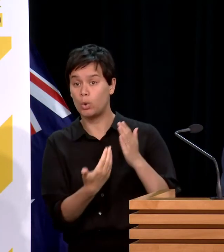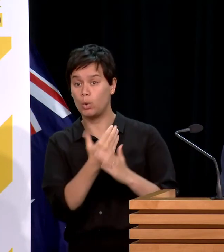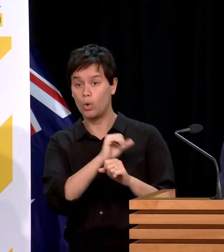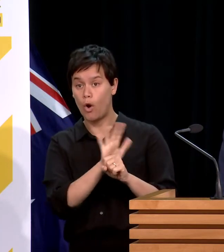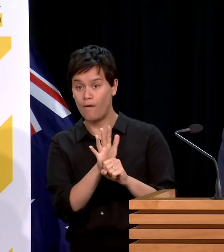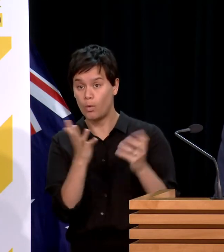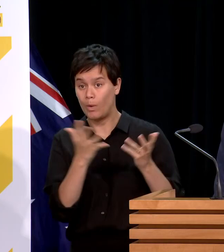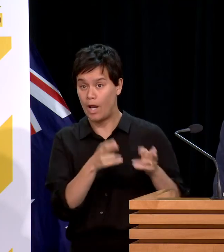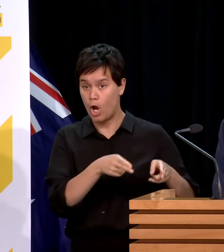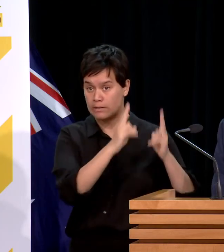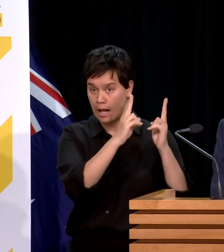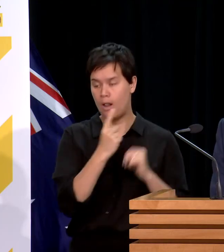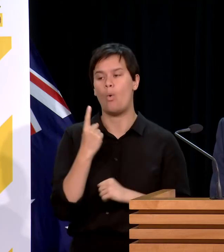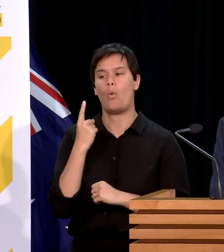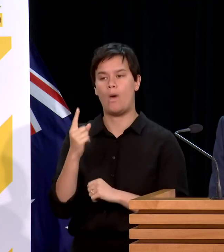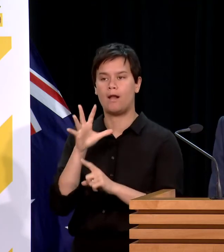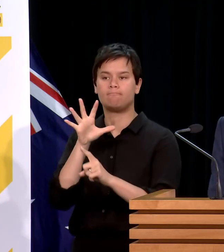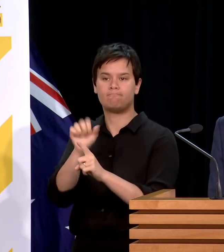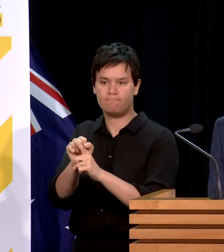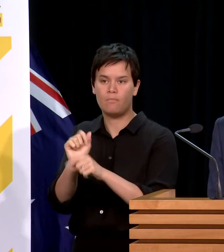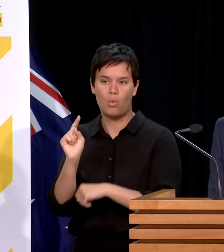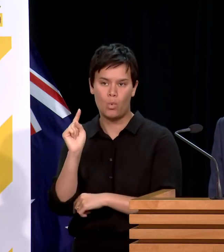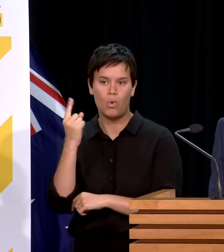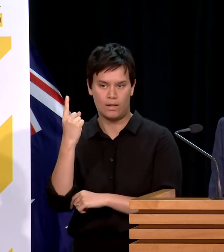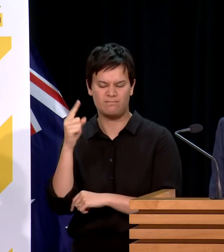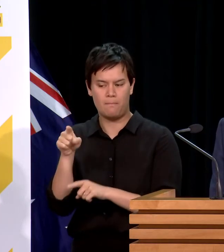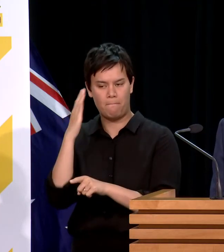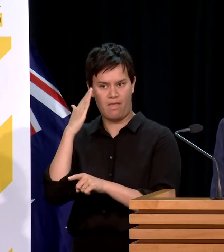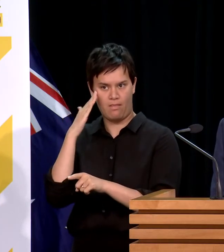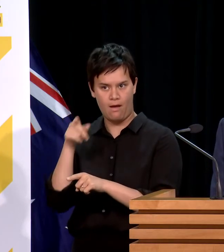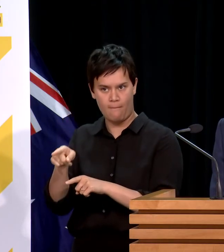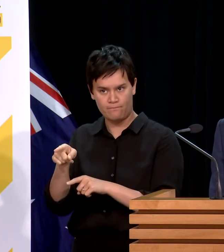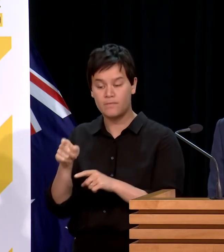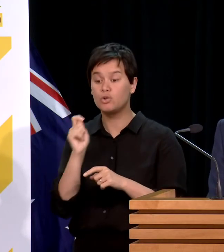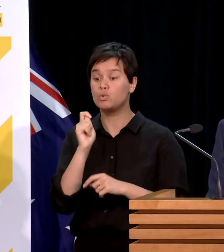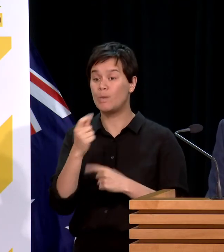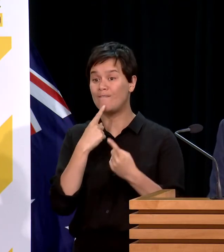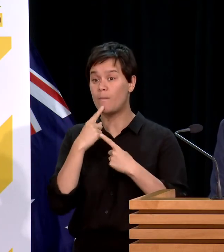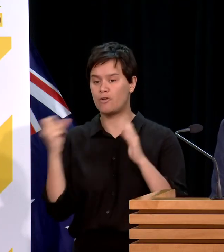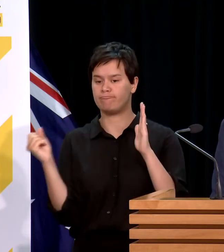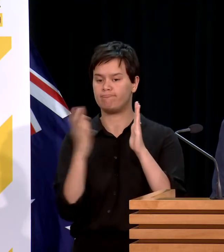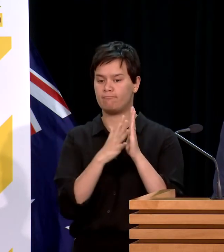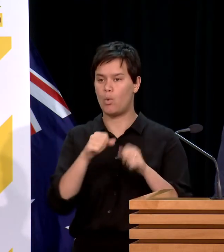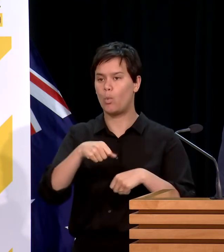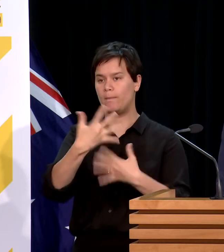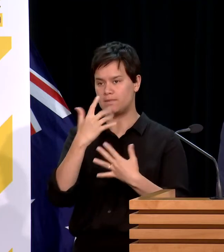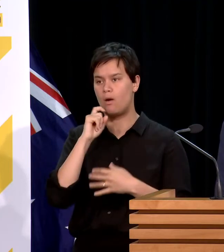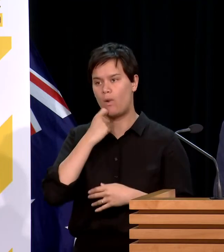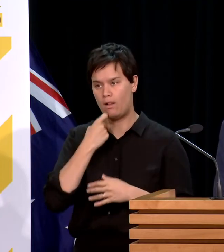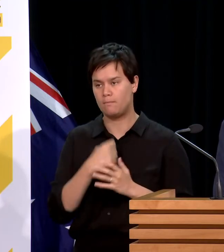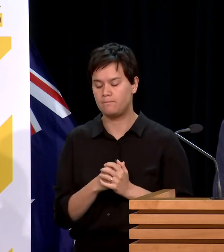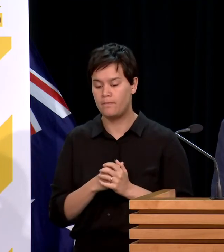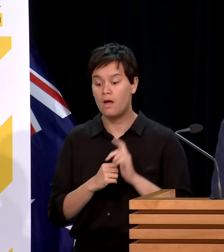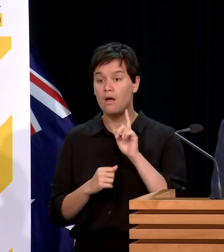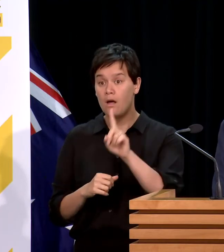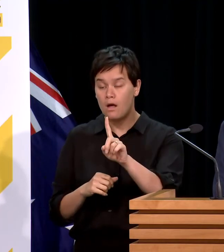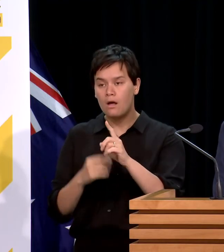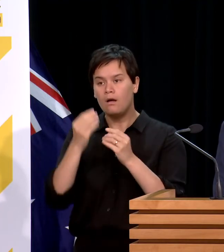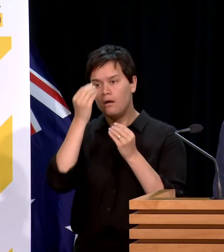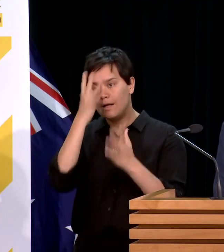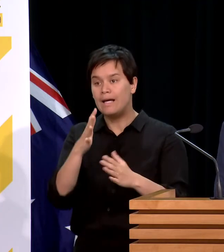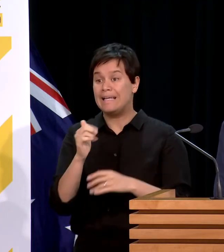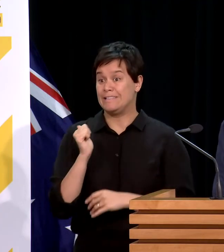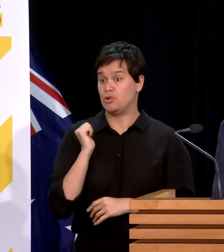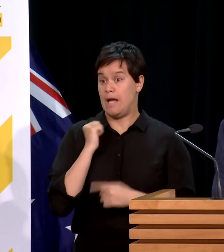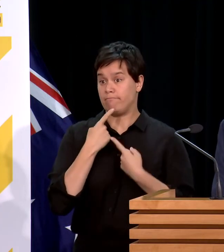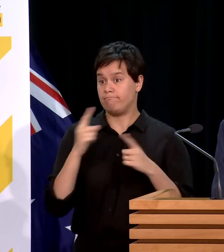website shortly. So just a few messages reiterating some of the key points made yesterday. The decision by